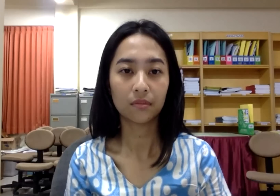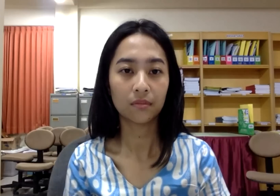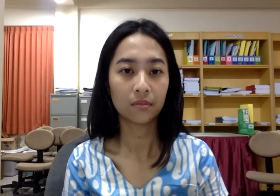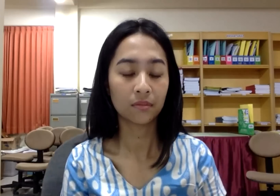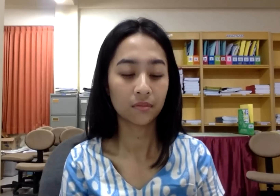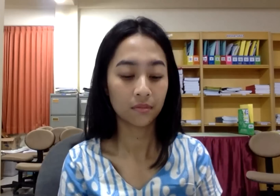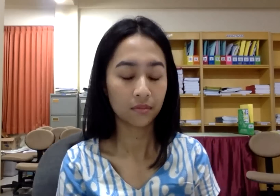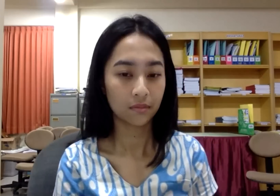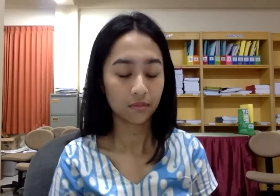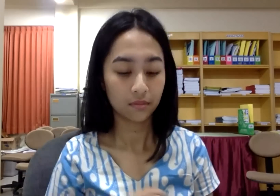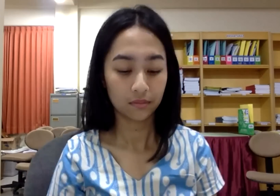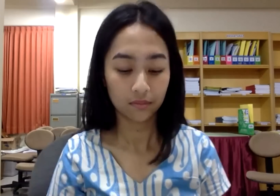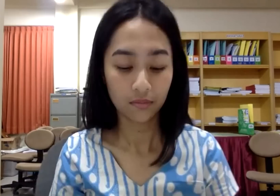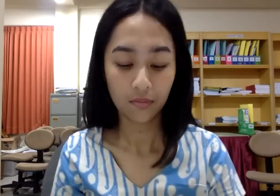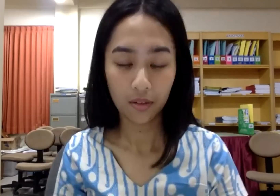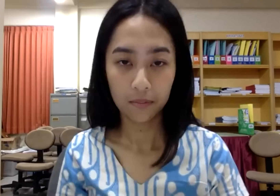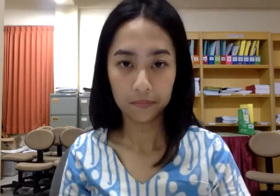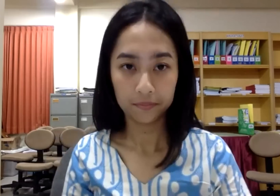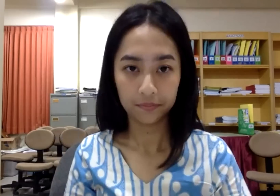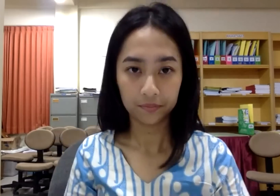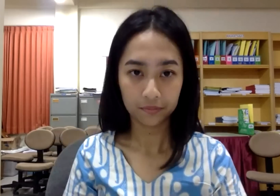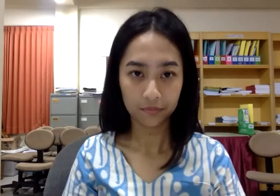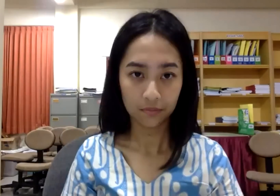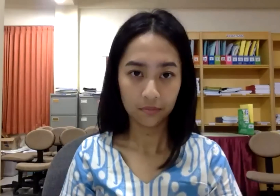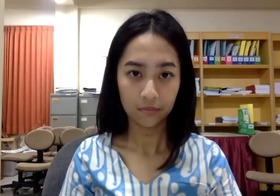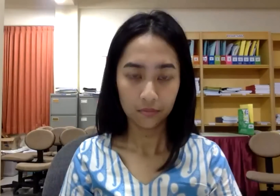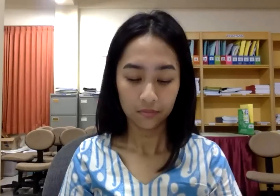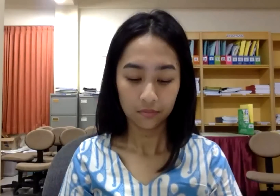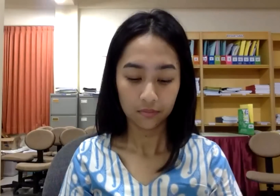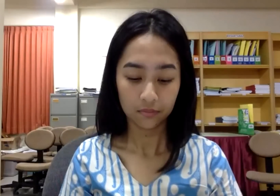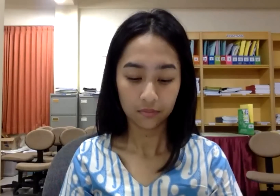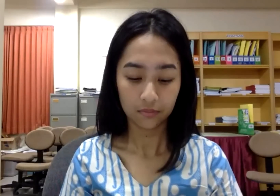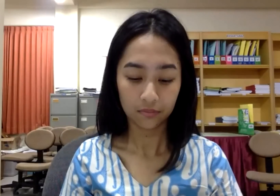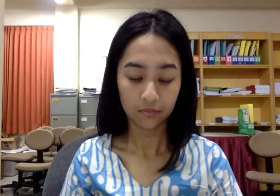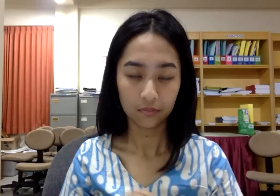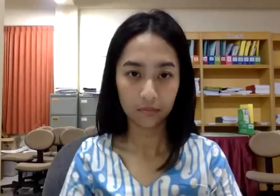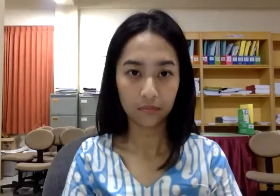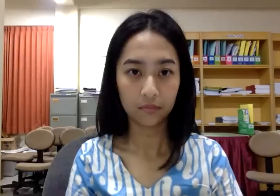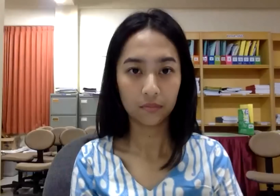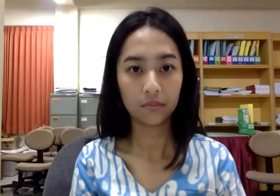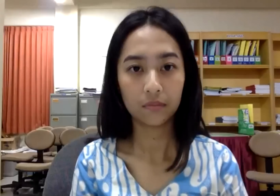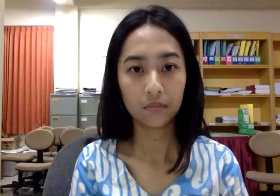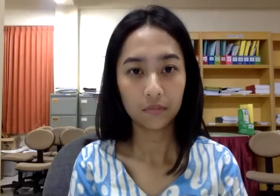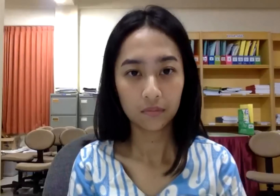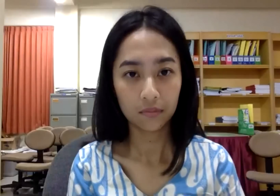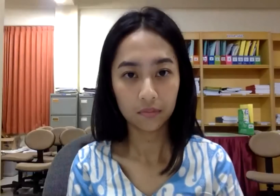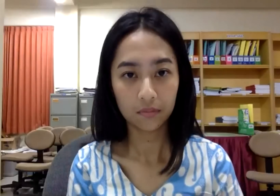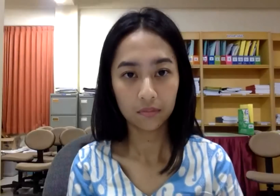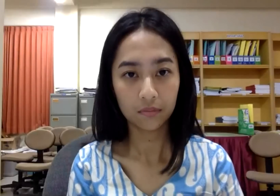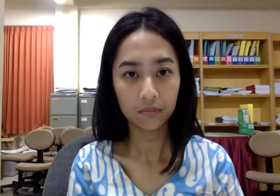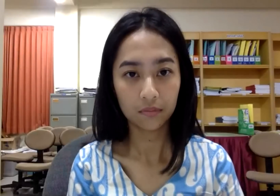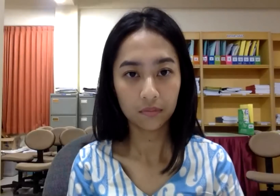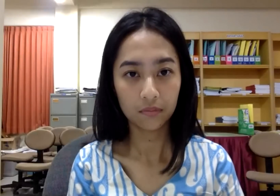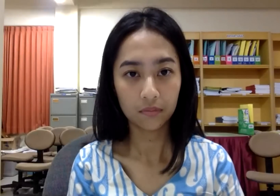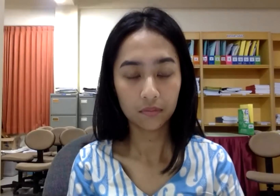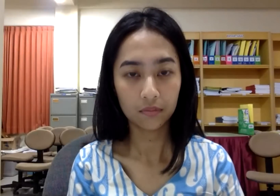problem on the ground. So disability studies is one amongst many